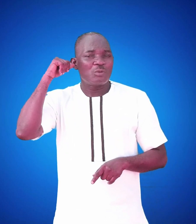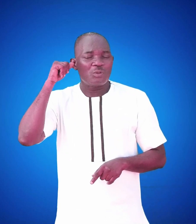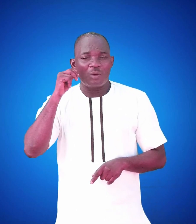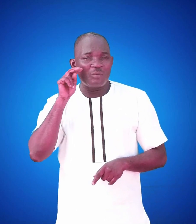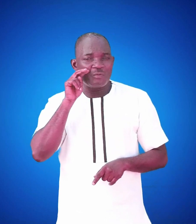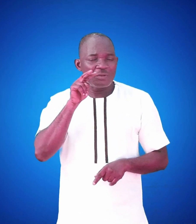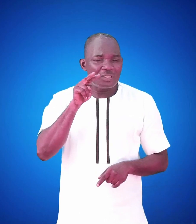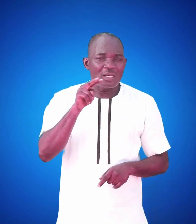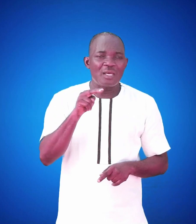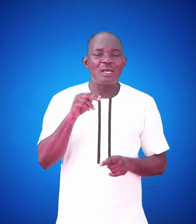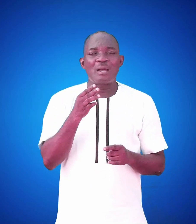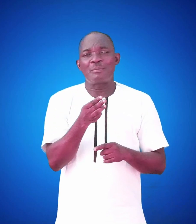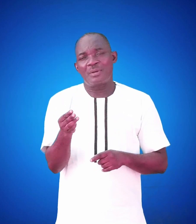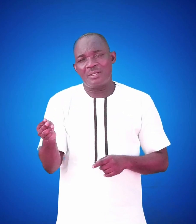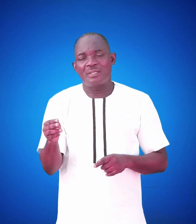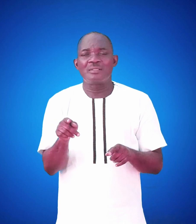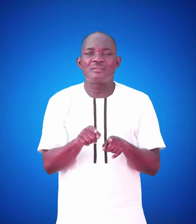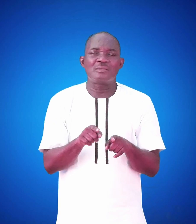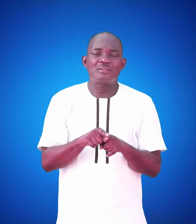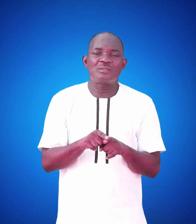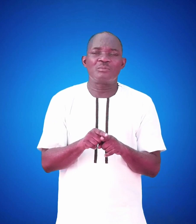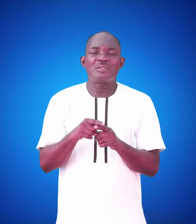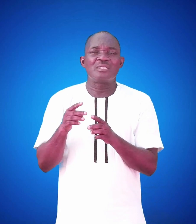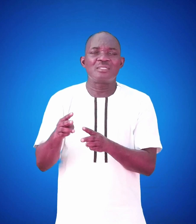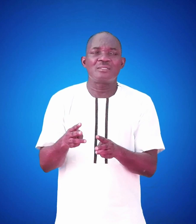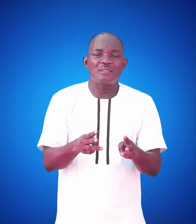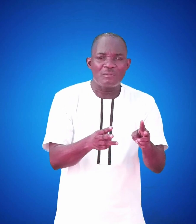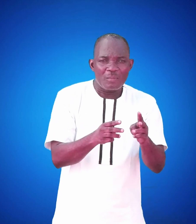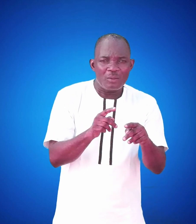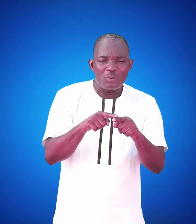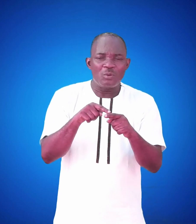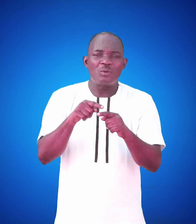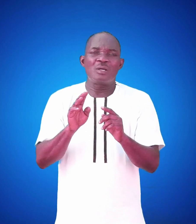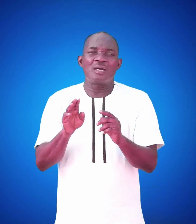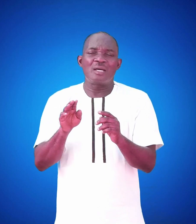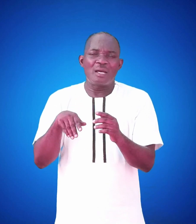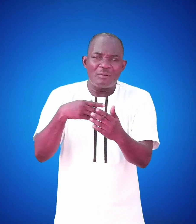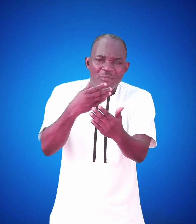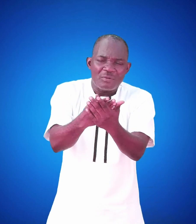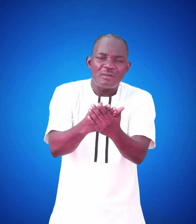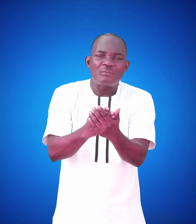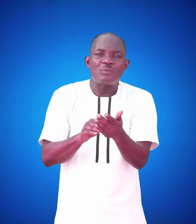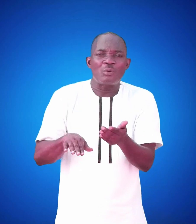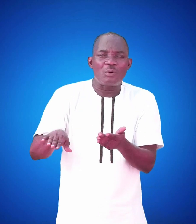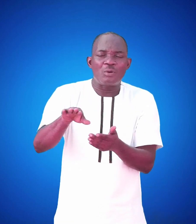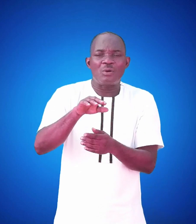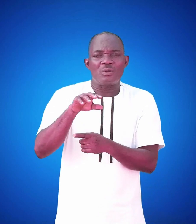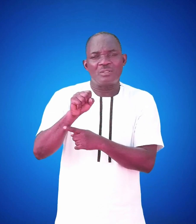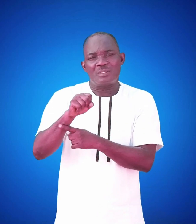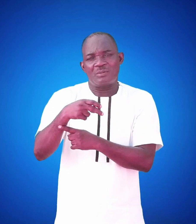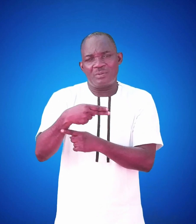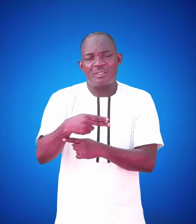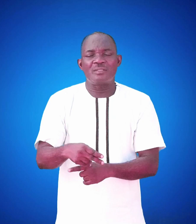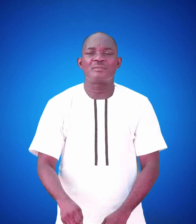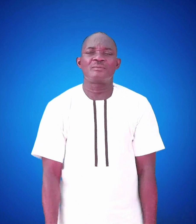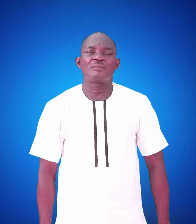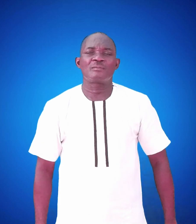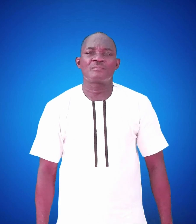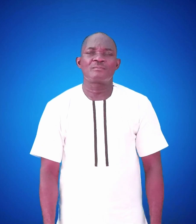audio-visual materials and channels to reach out to stakeholders.